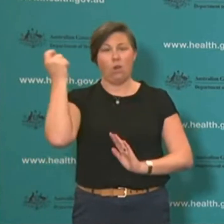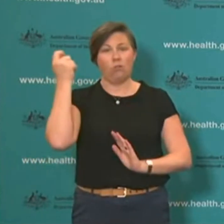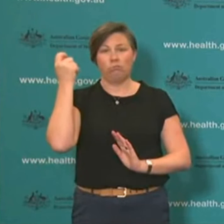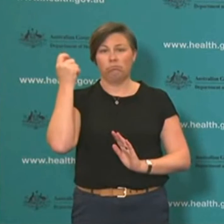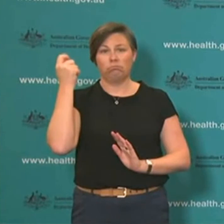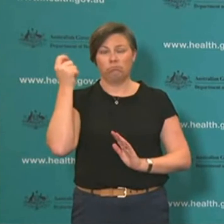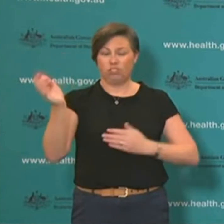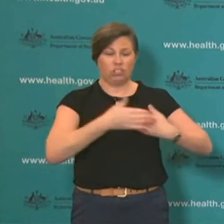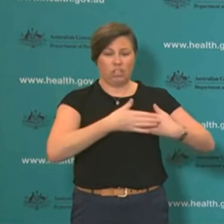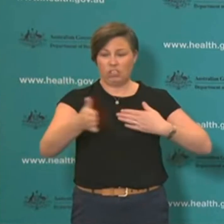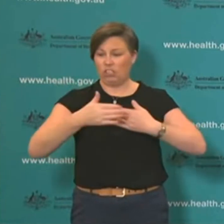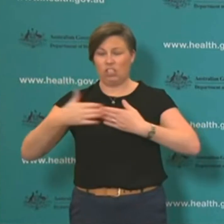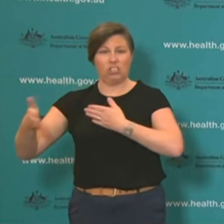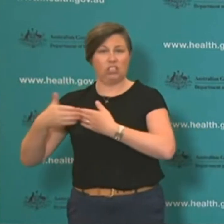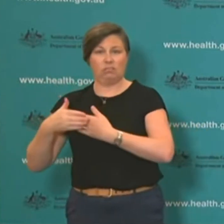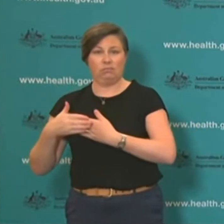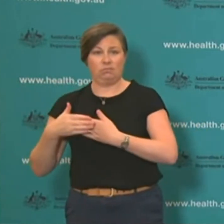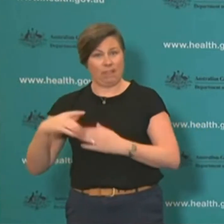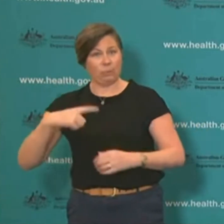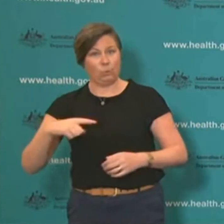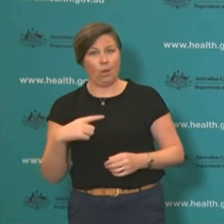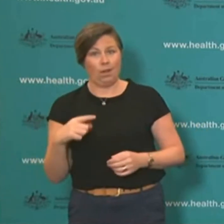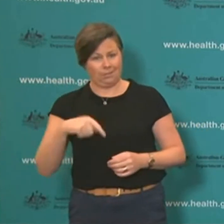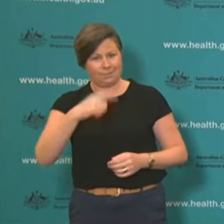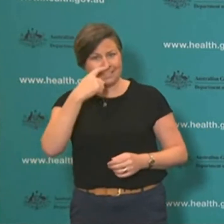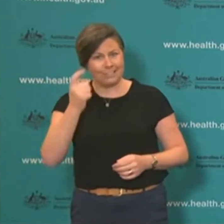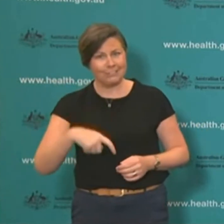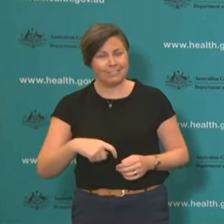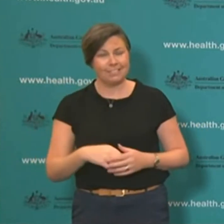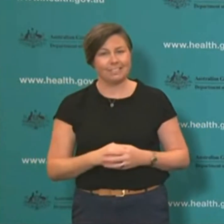have had to go to stage 4 restrictions.